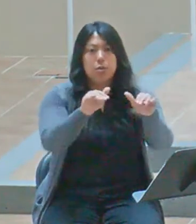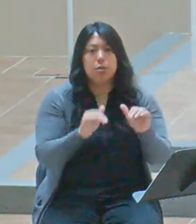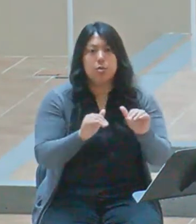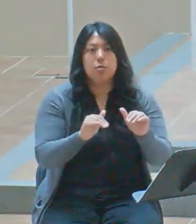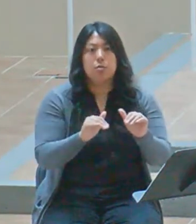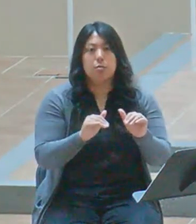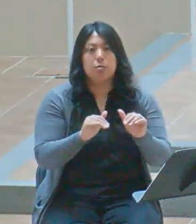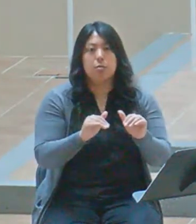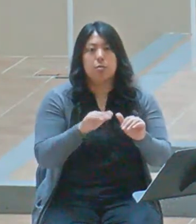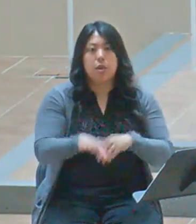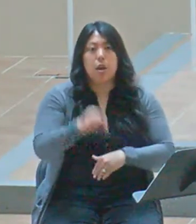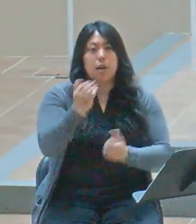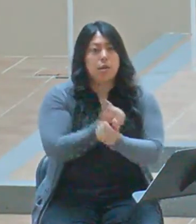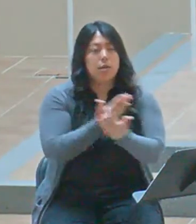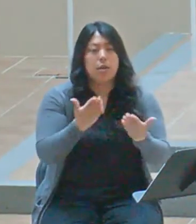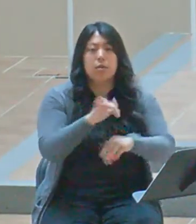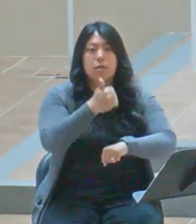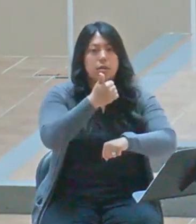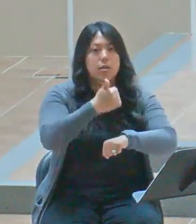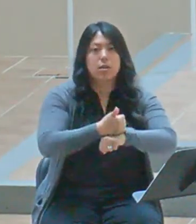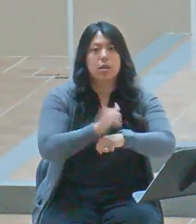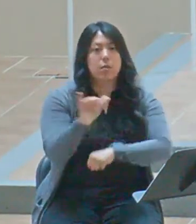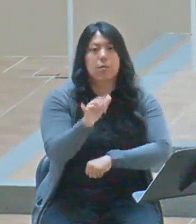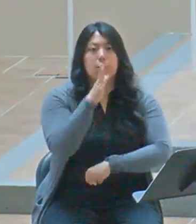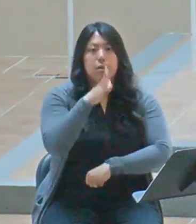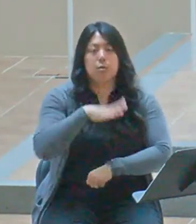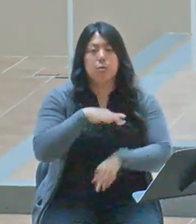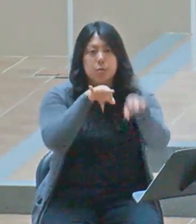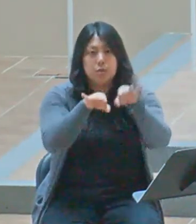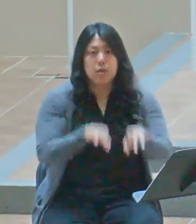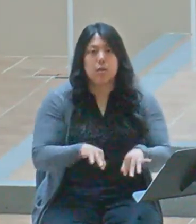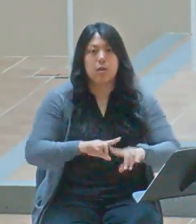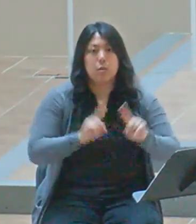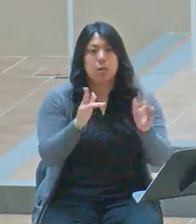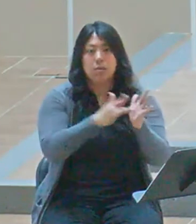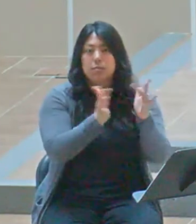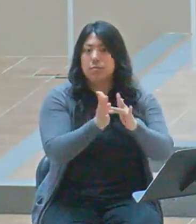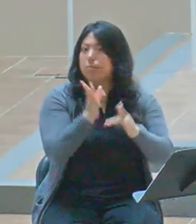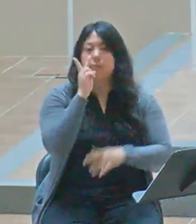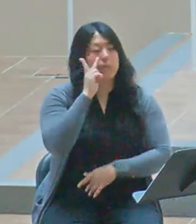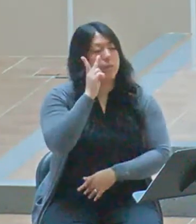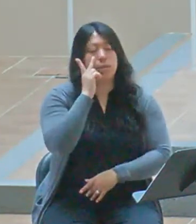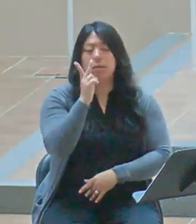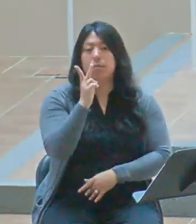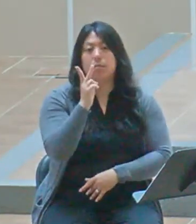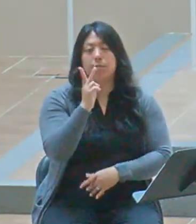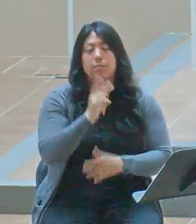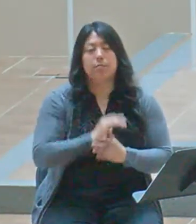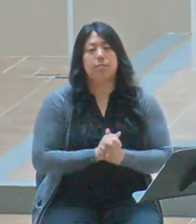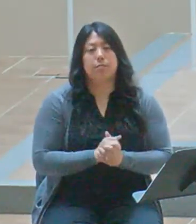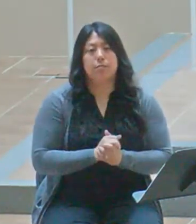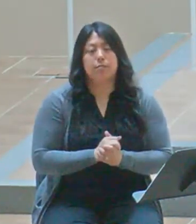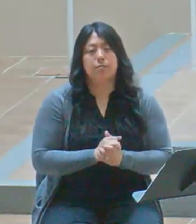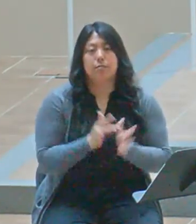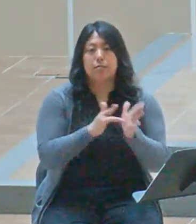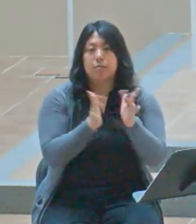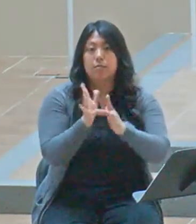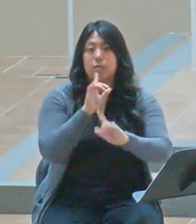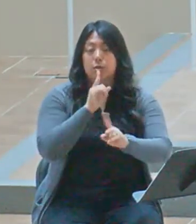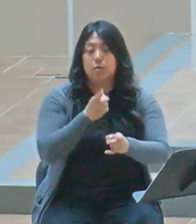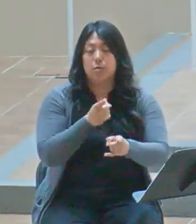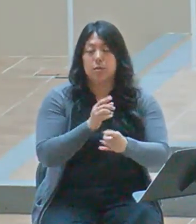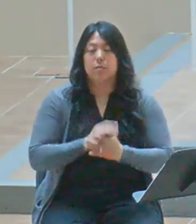found things just as the women had described. But him they did not see. And he said to